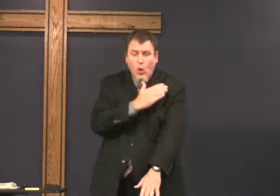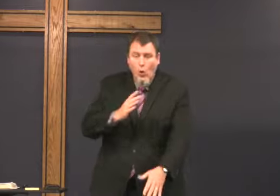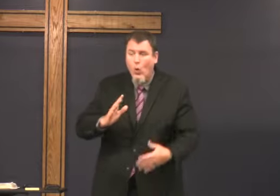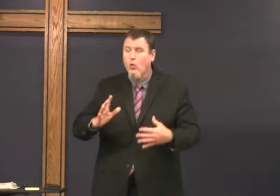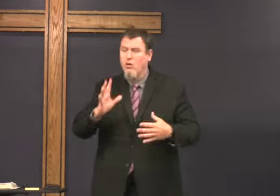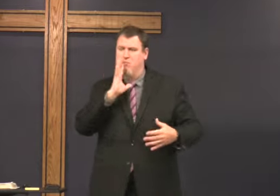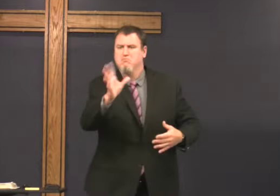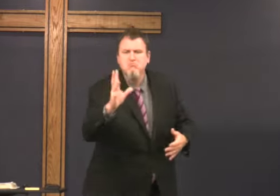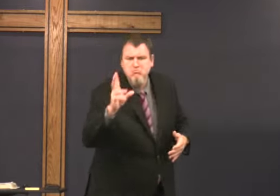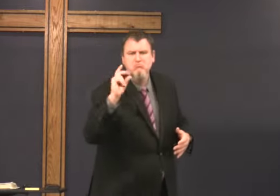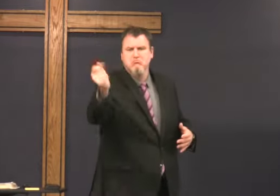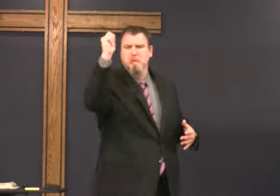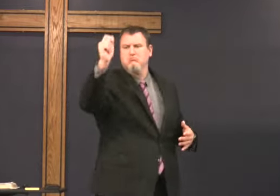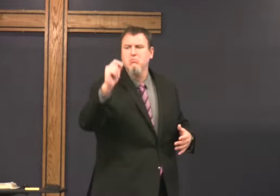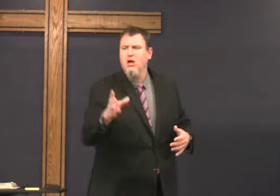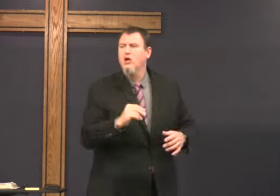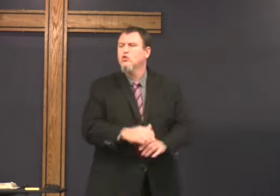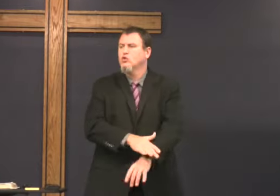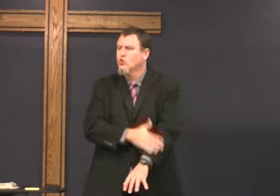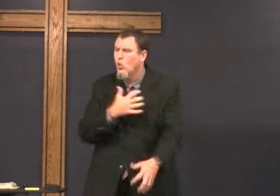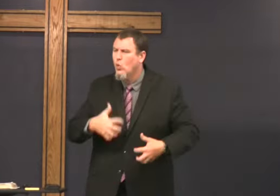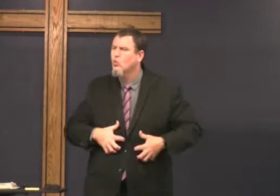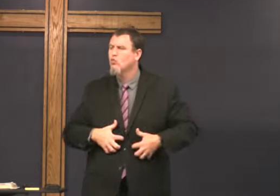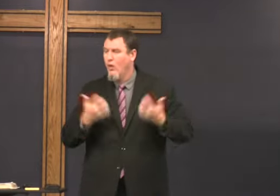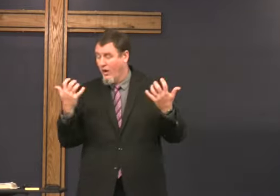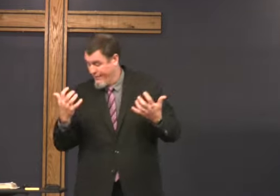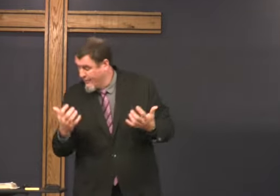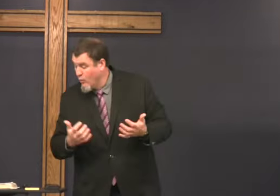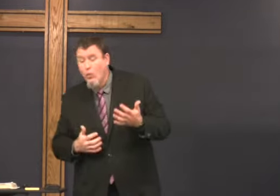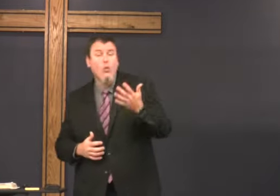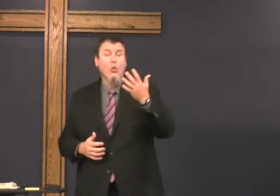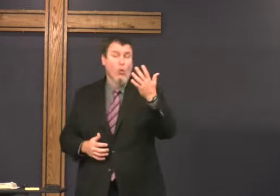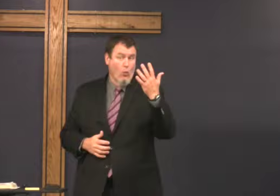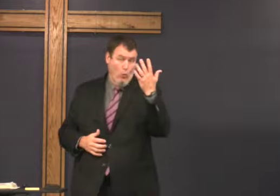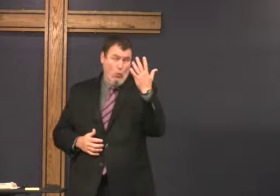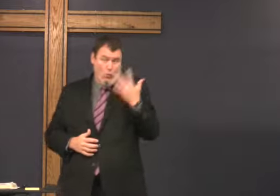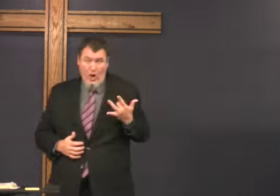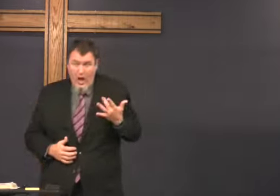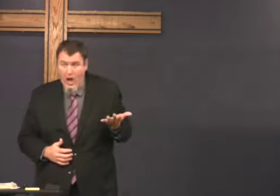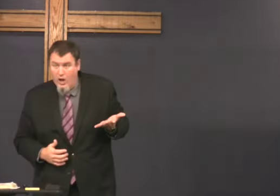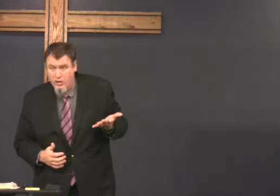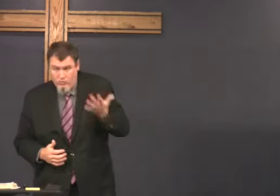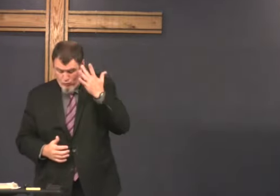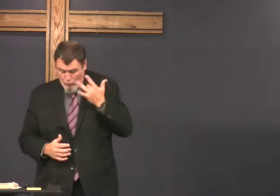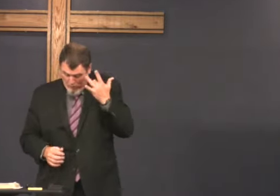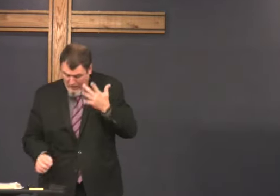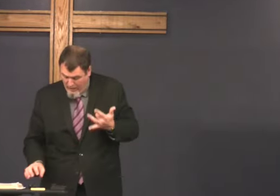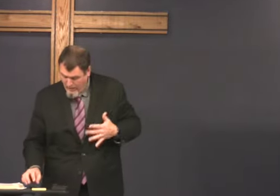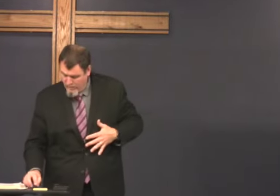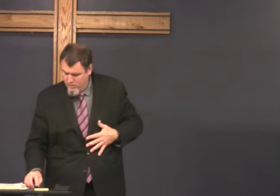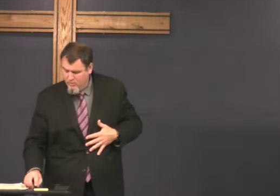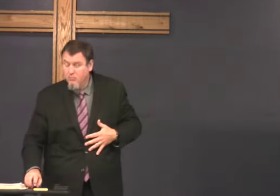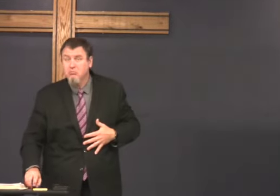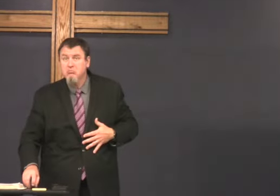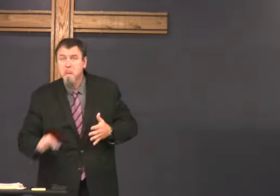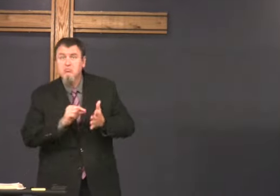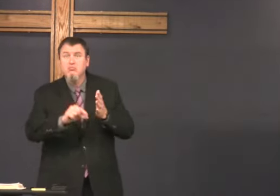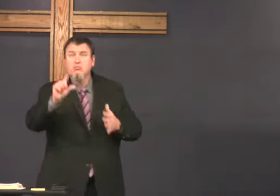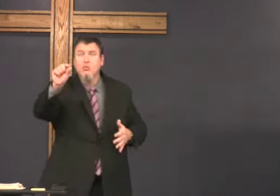soon. And he's saying, don't be quick to speak, and don't be quick to wrath. And we'll see why